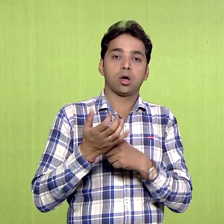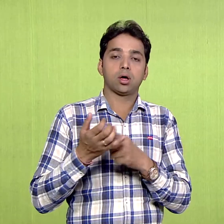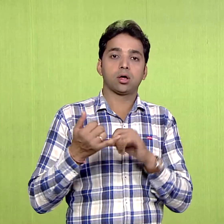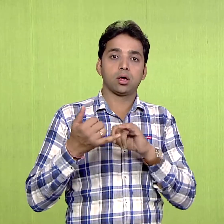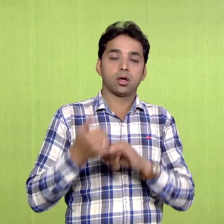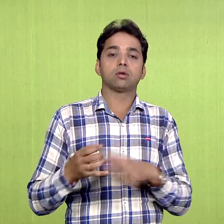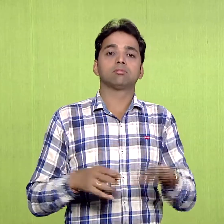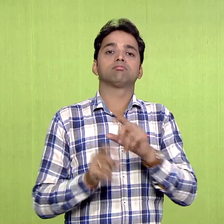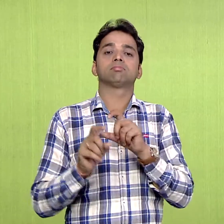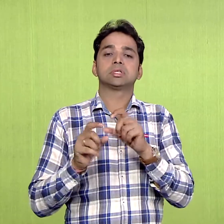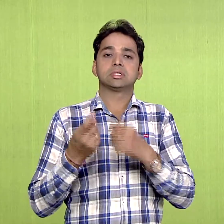sculpture.